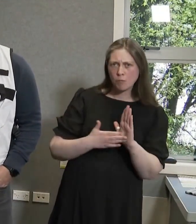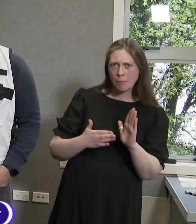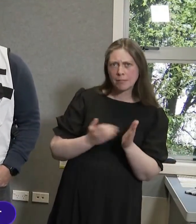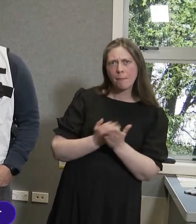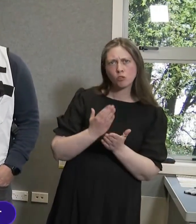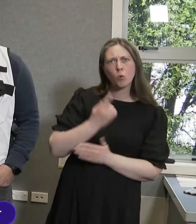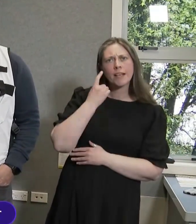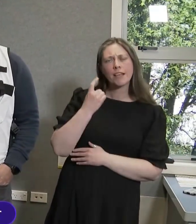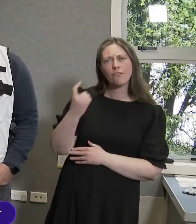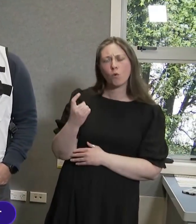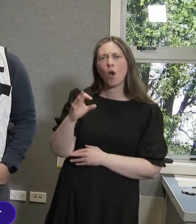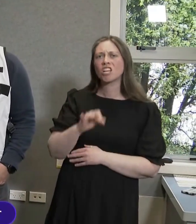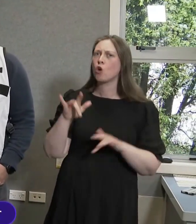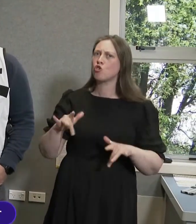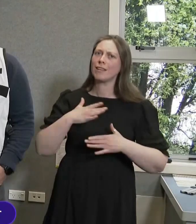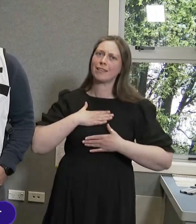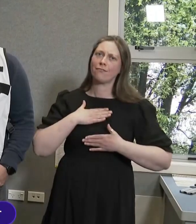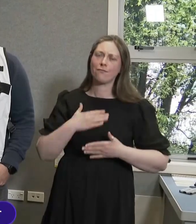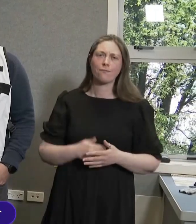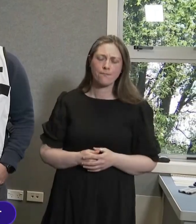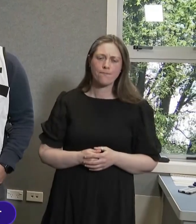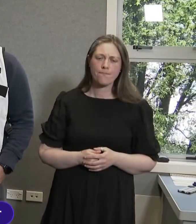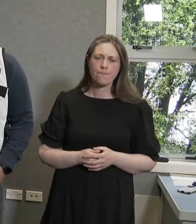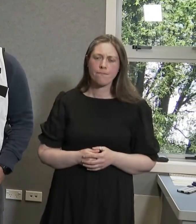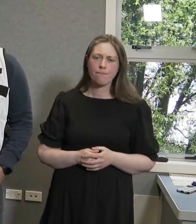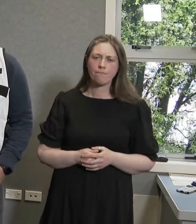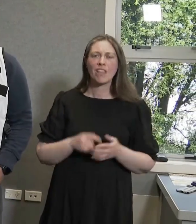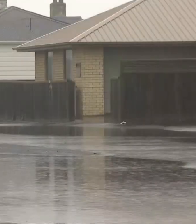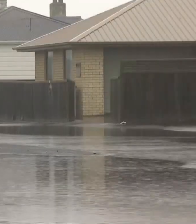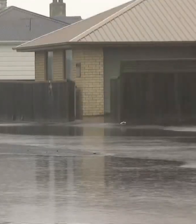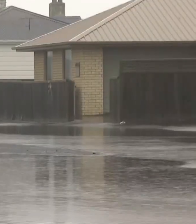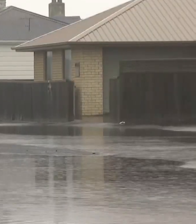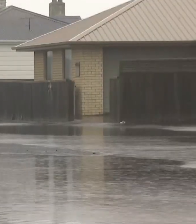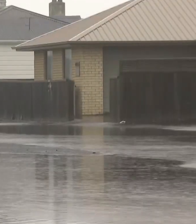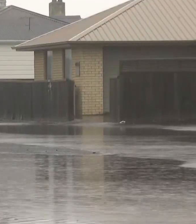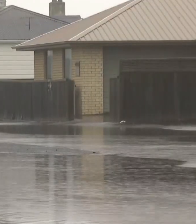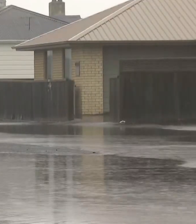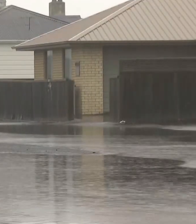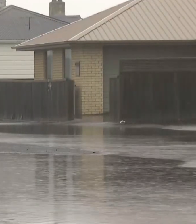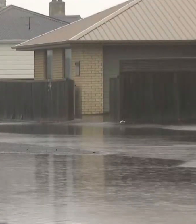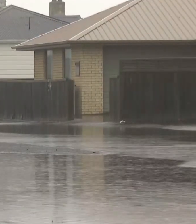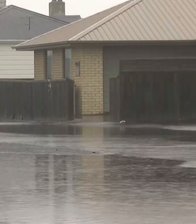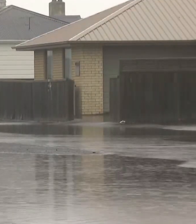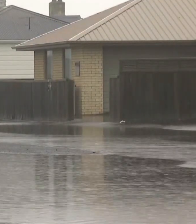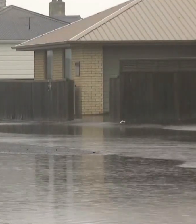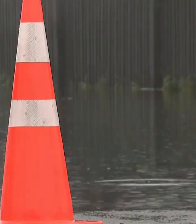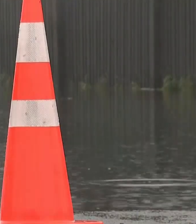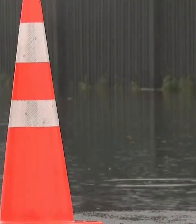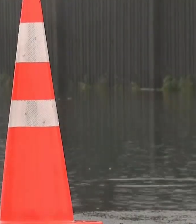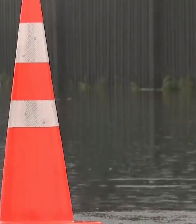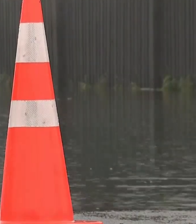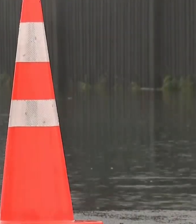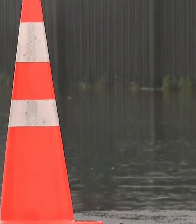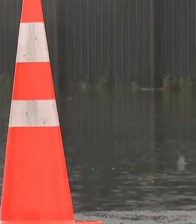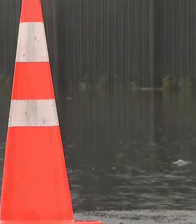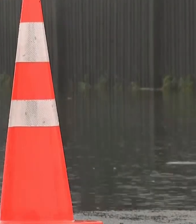vigilant. Otago's not out of the woods yet. There's still continued rainfall, rivers are still rising, and we're still maintaining our